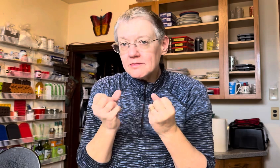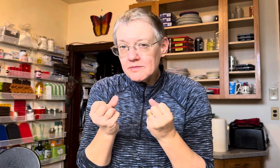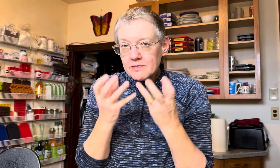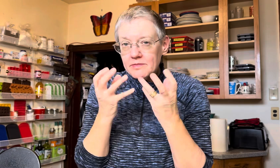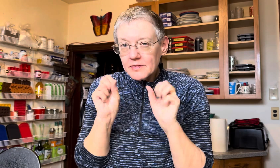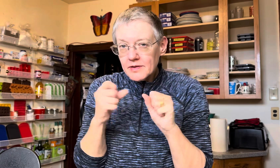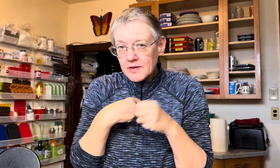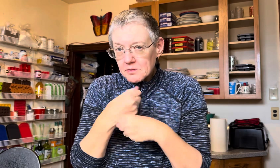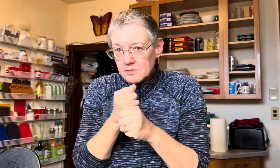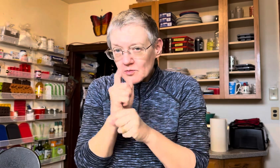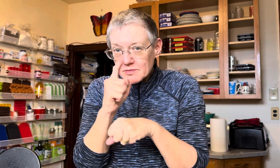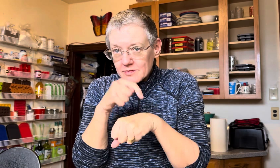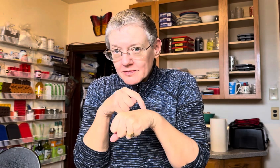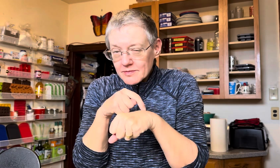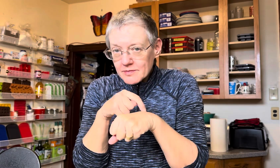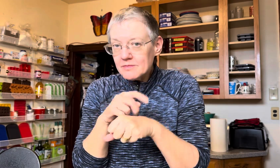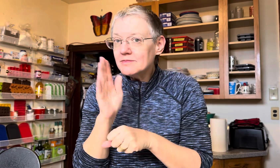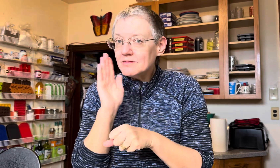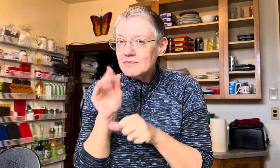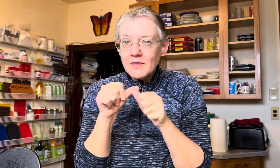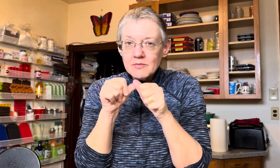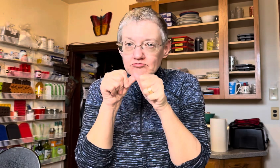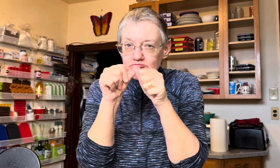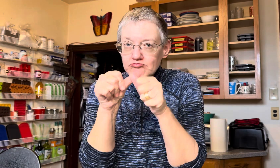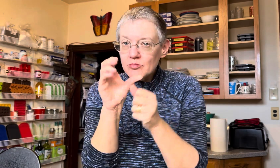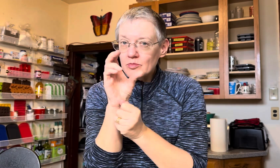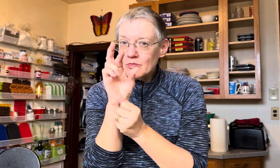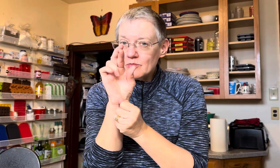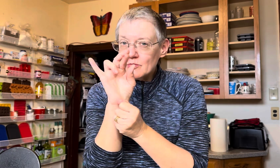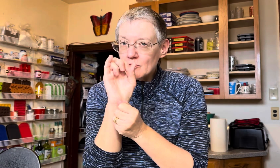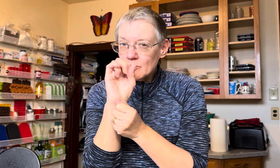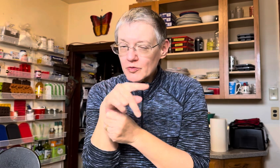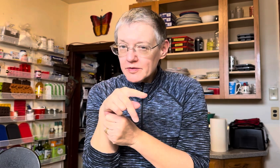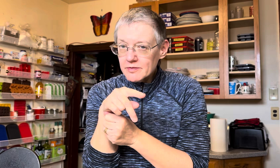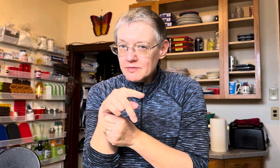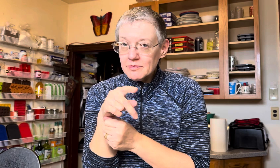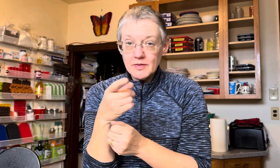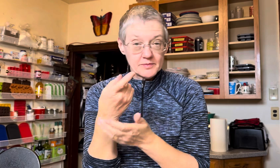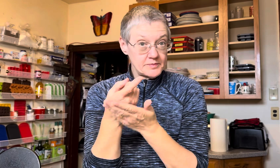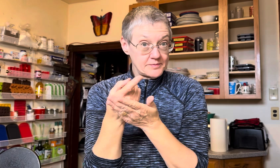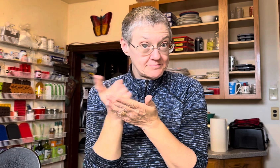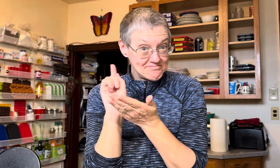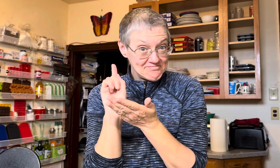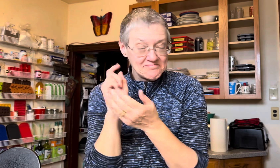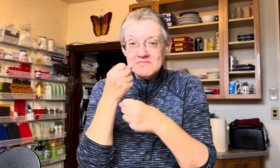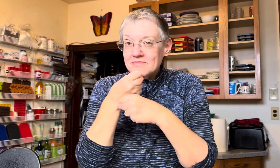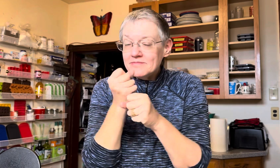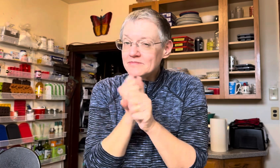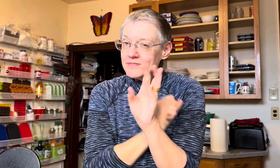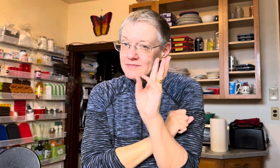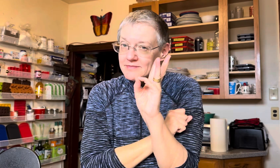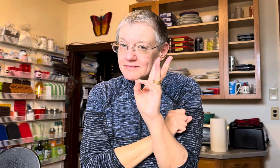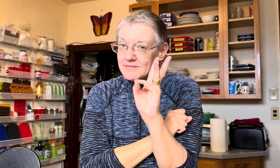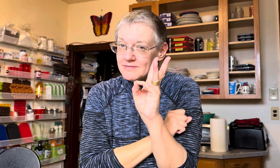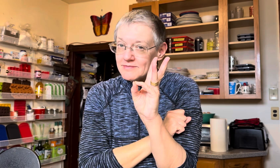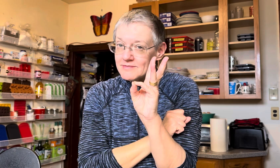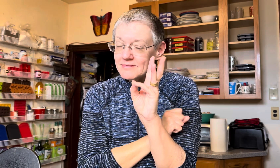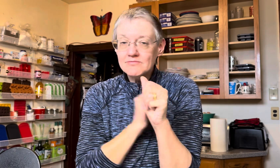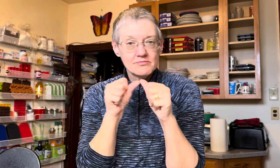But last week I worked on how many servings can I make that'll stay crispy. So last week I made